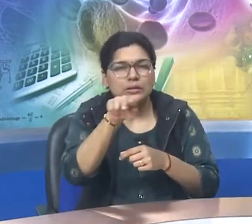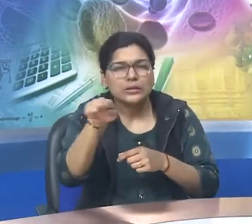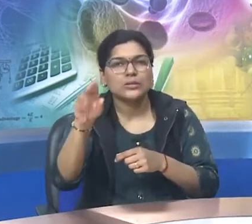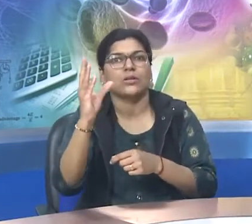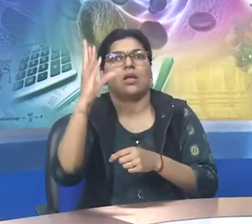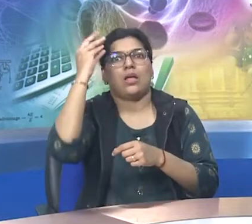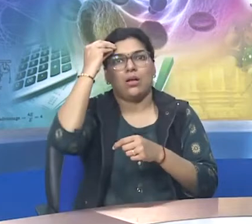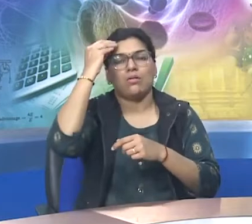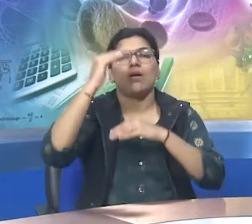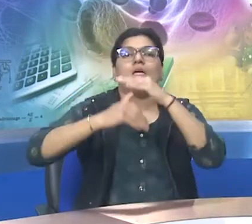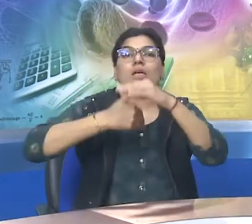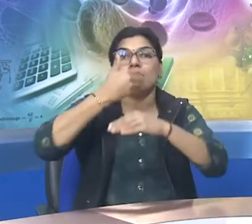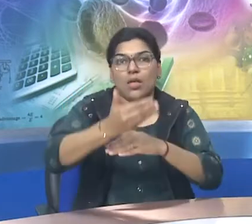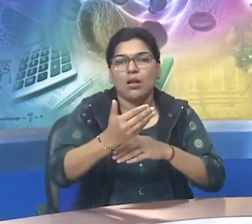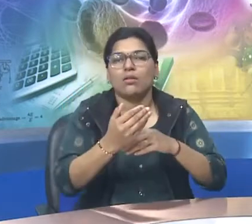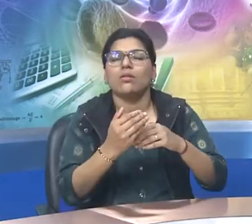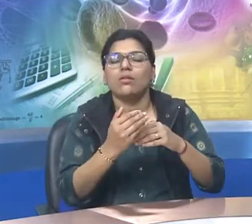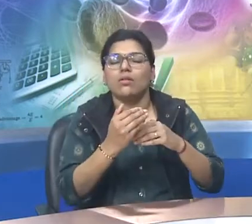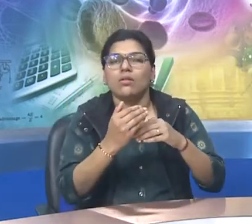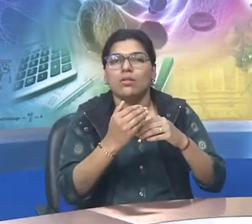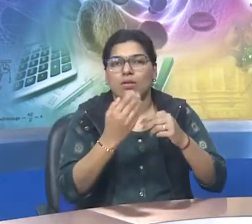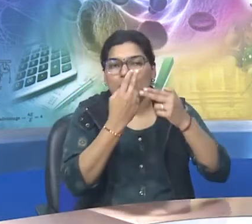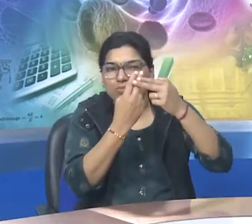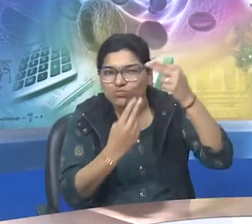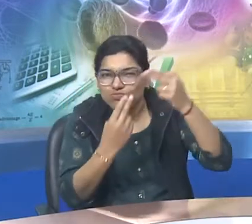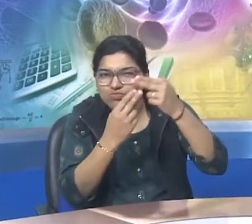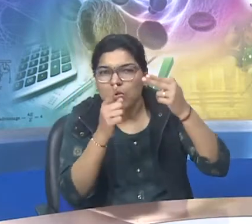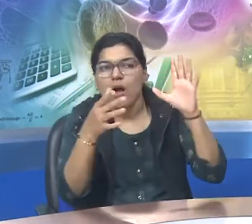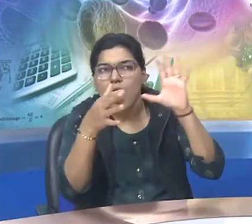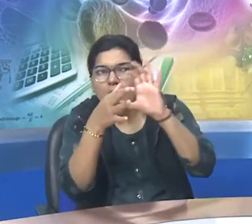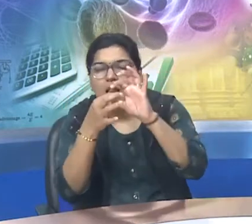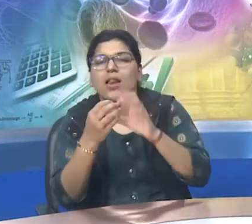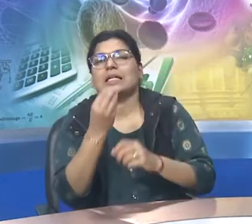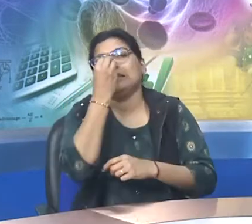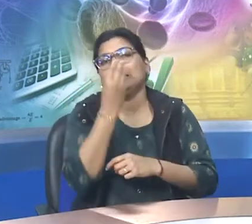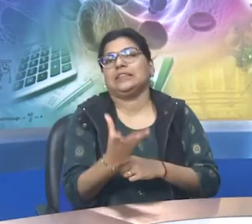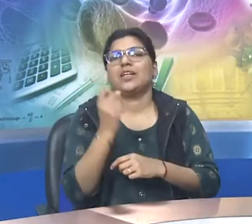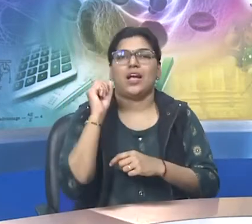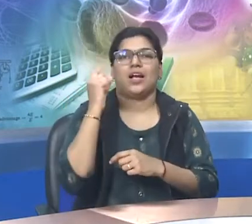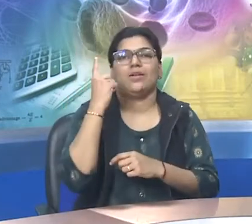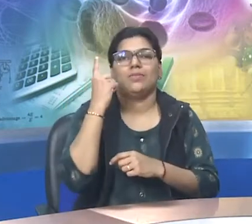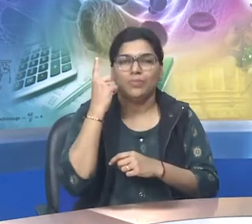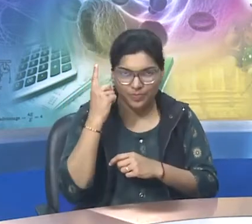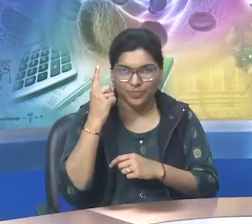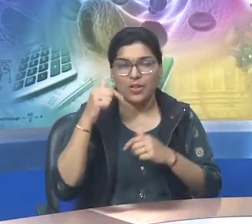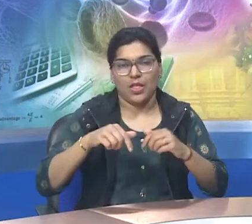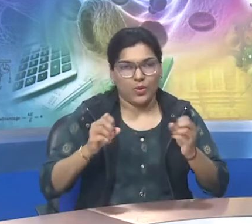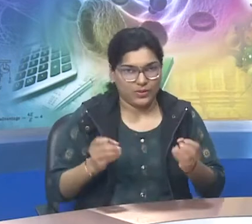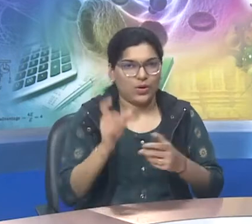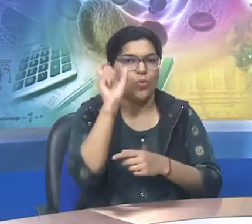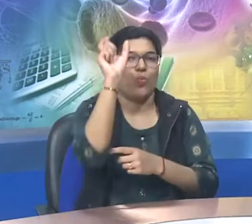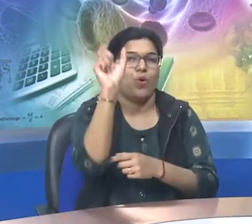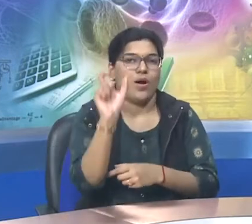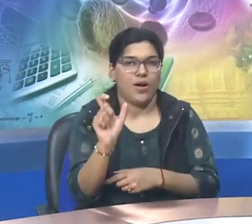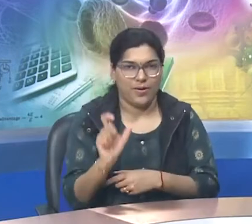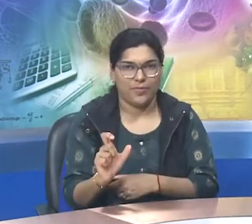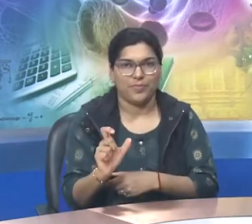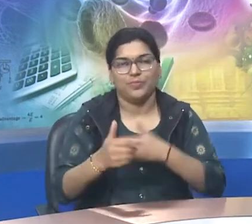words for you so that you can understand their meaning and understand the poem easily. So let us begin